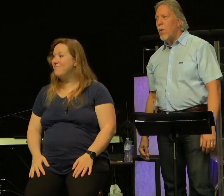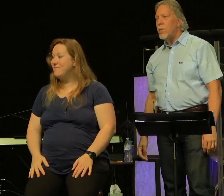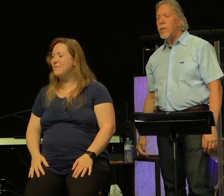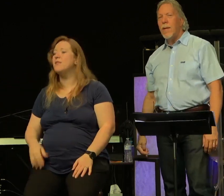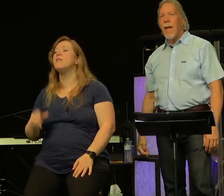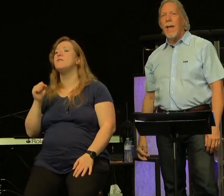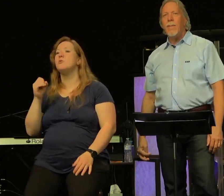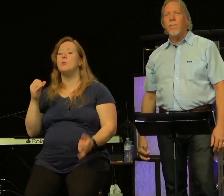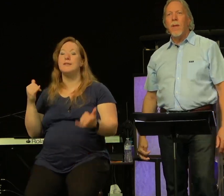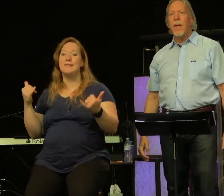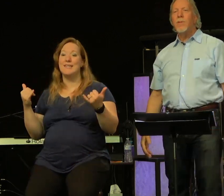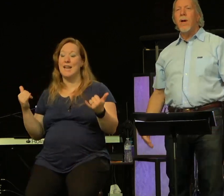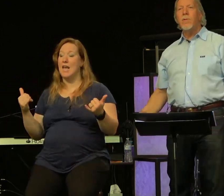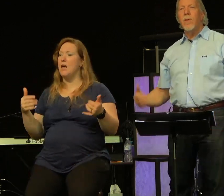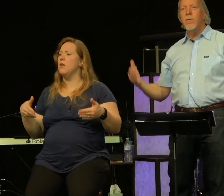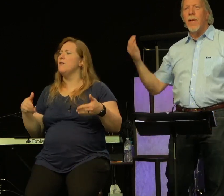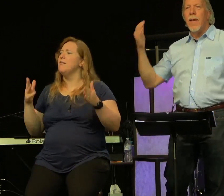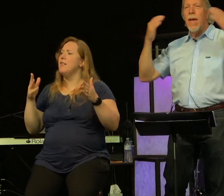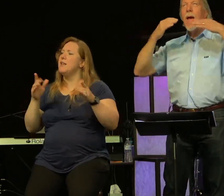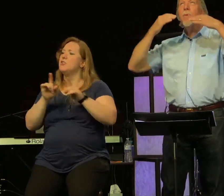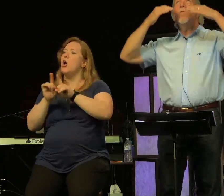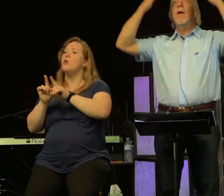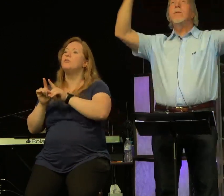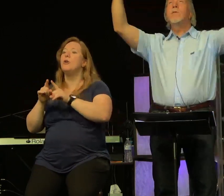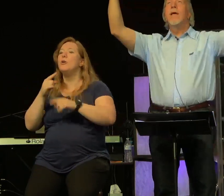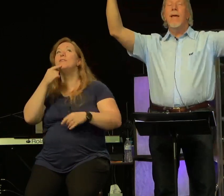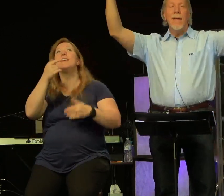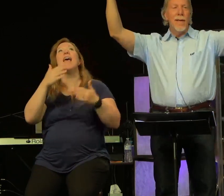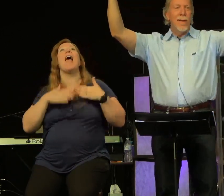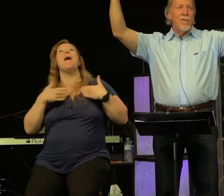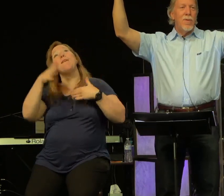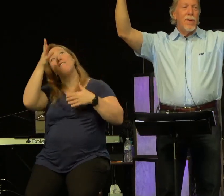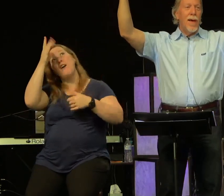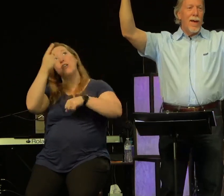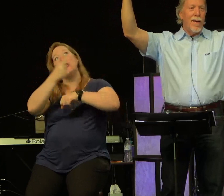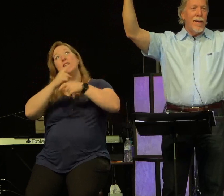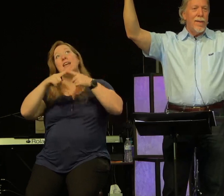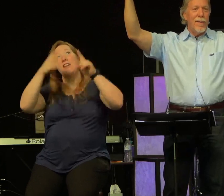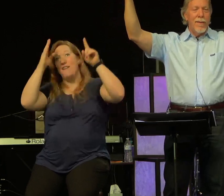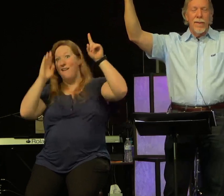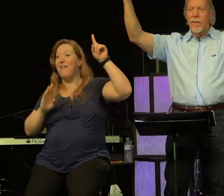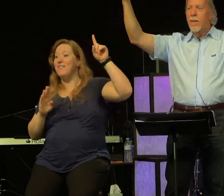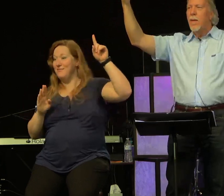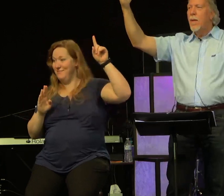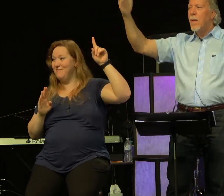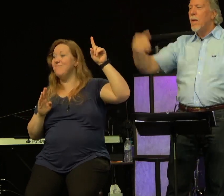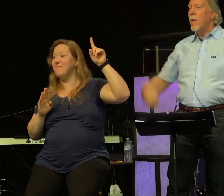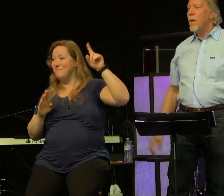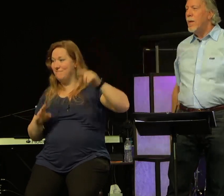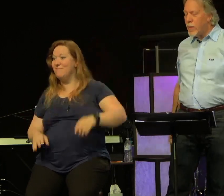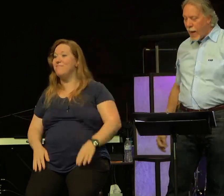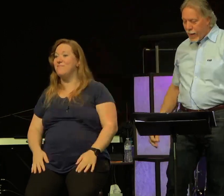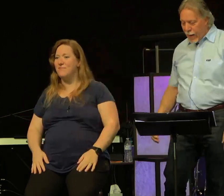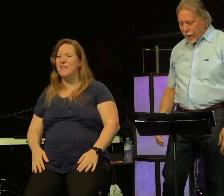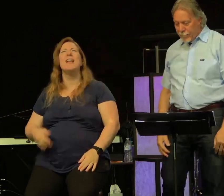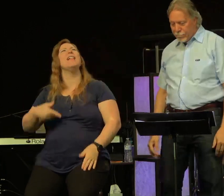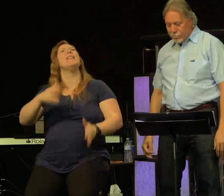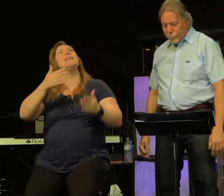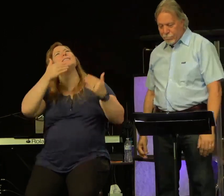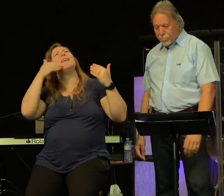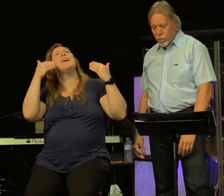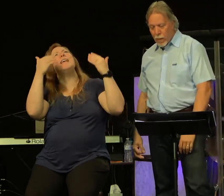So today, let's also say Happy Father's Day to God. Yes. Let's thank